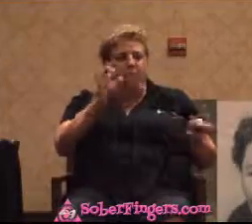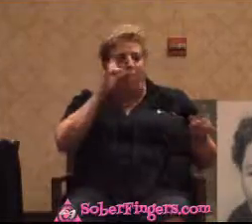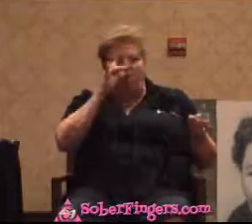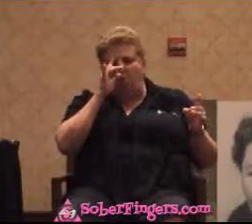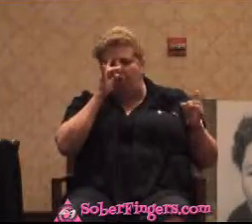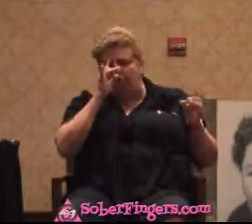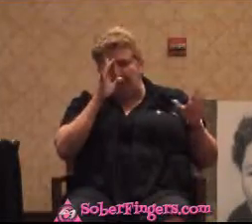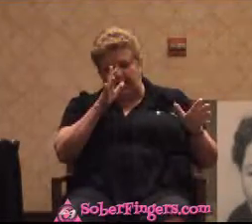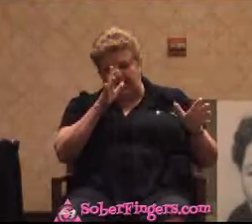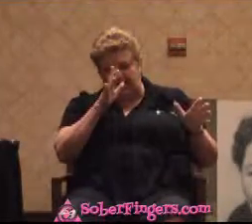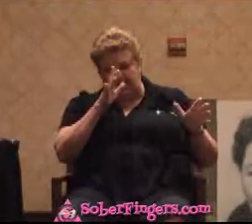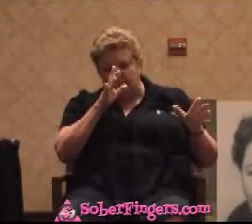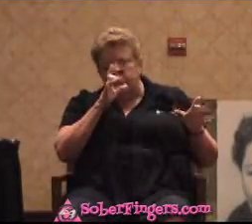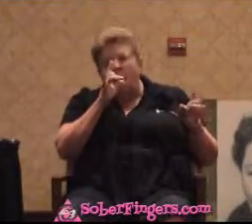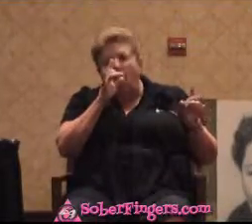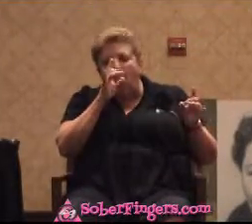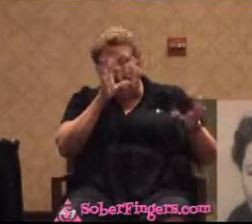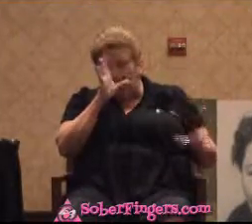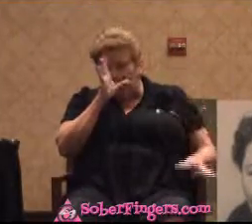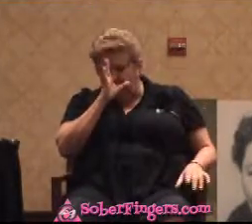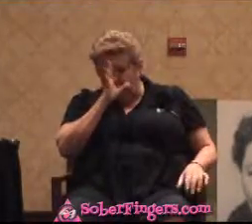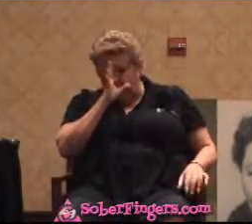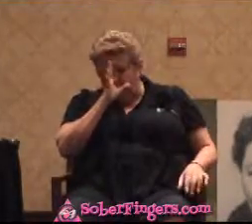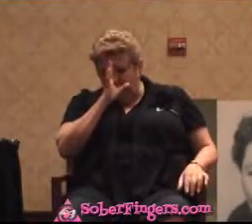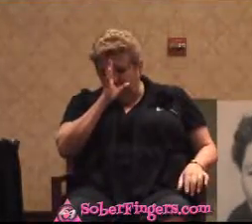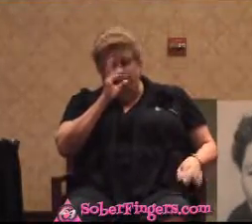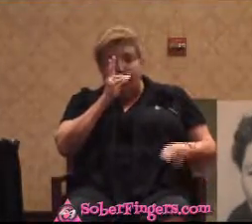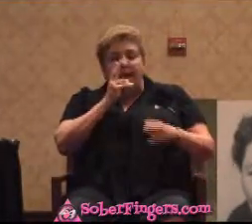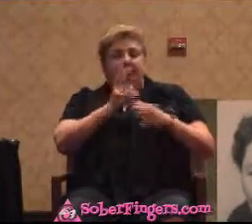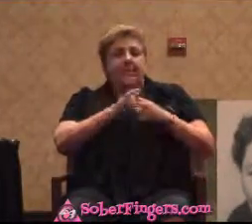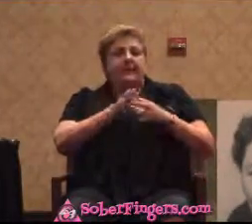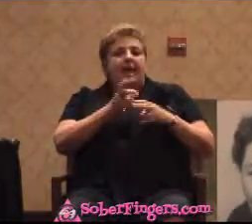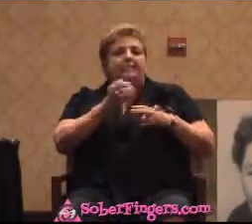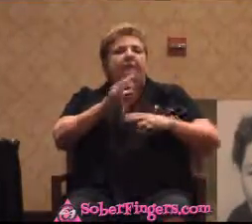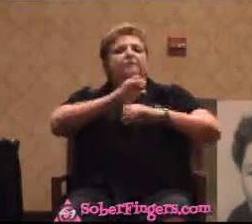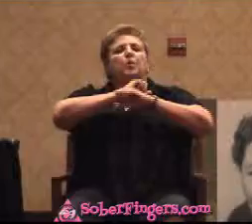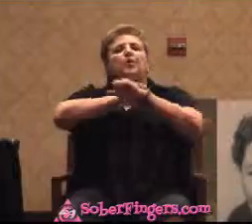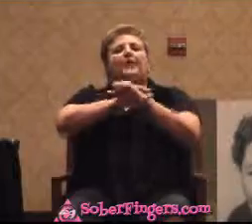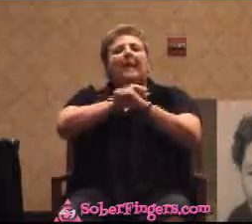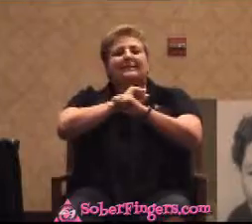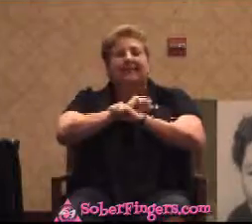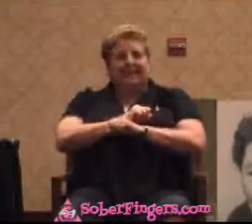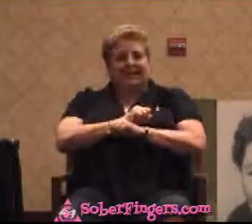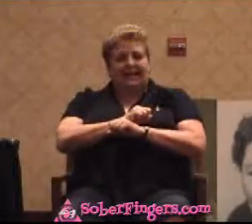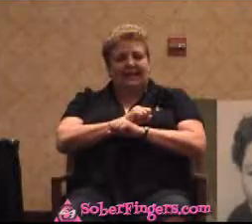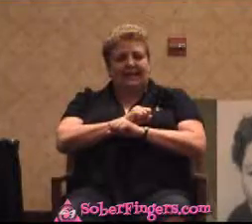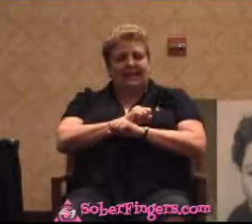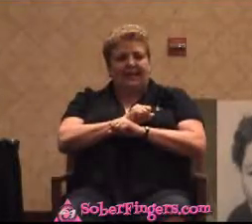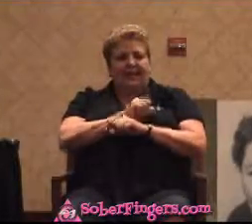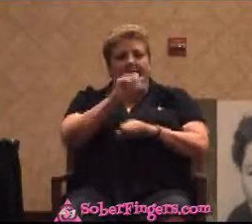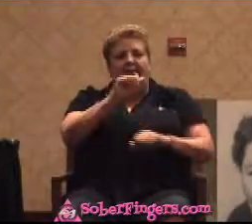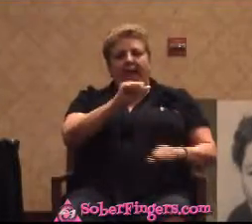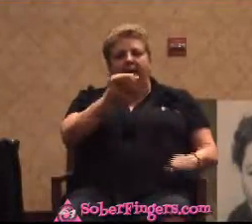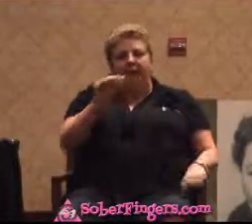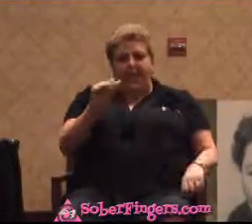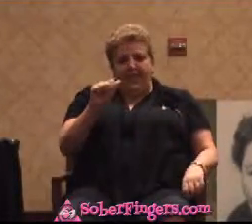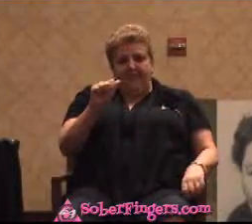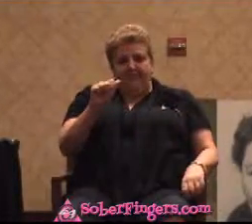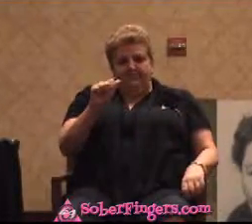Horribly. In the name of protecting Alcoholics Anonymous. In